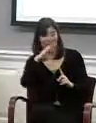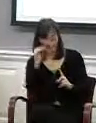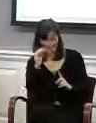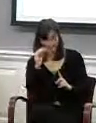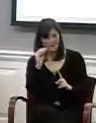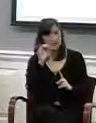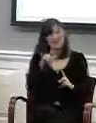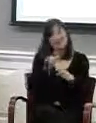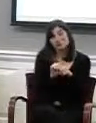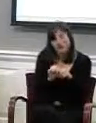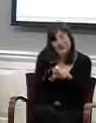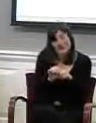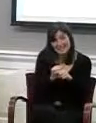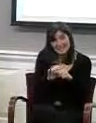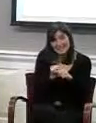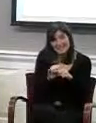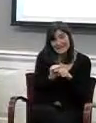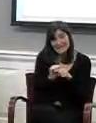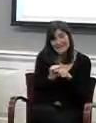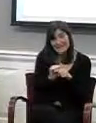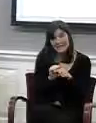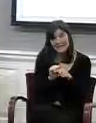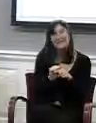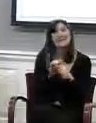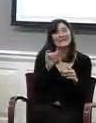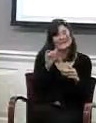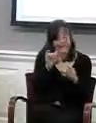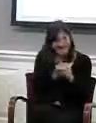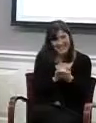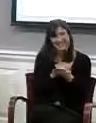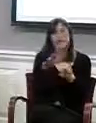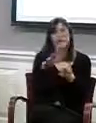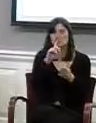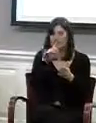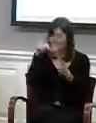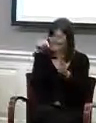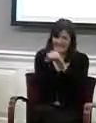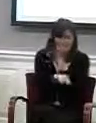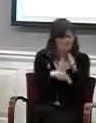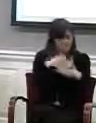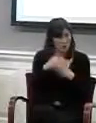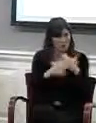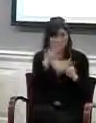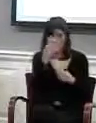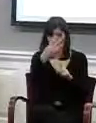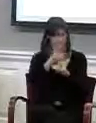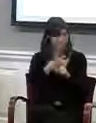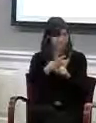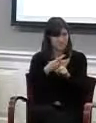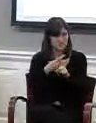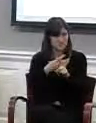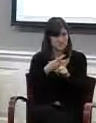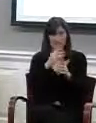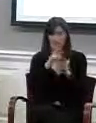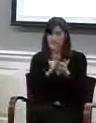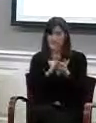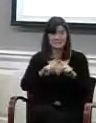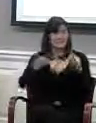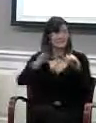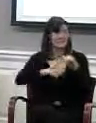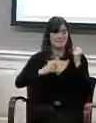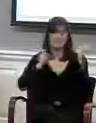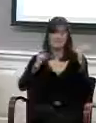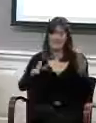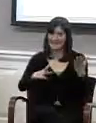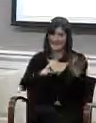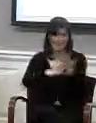is conceptualized as an intensive process of over 4 months, a time frame that differentiates it from many other initiatives in human